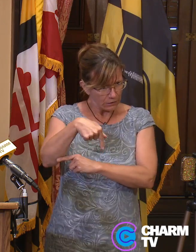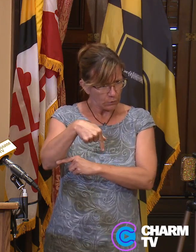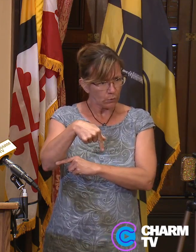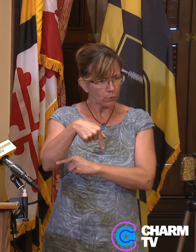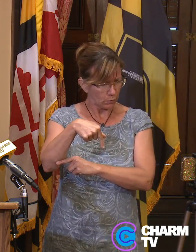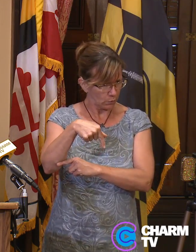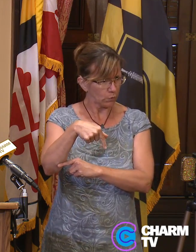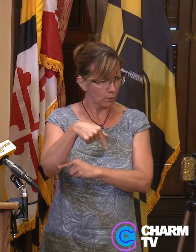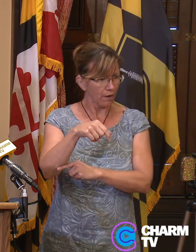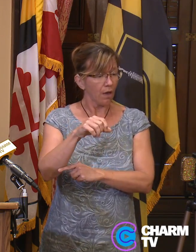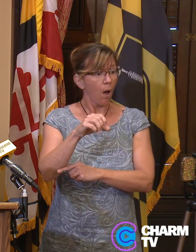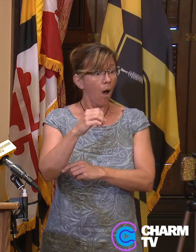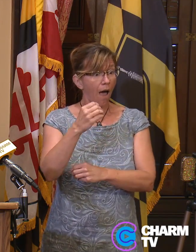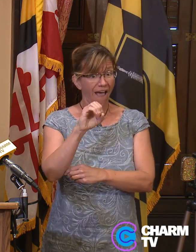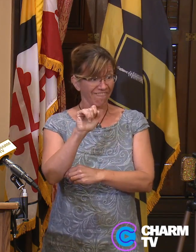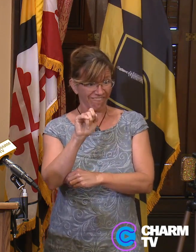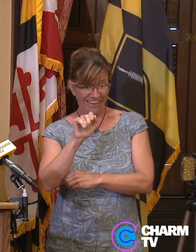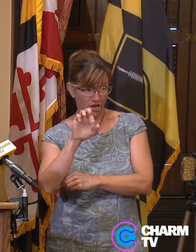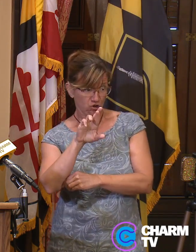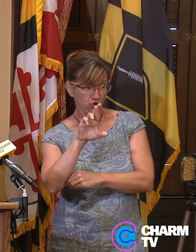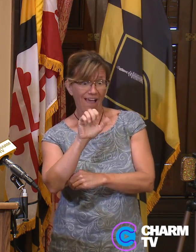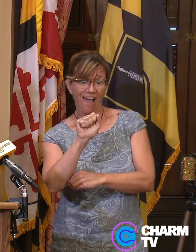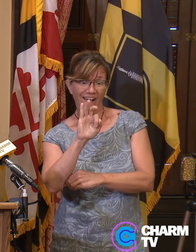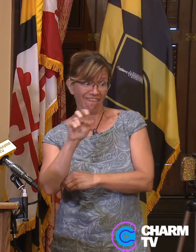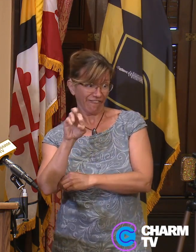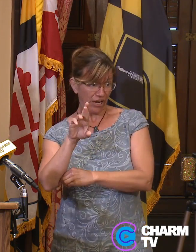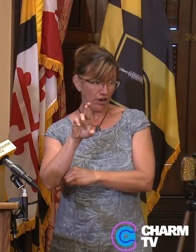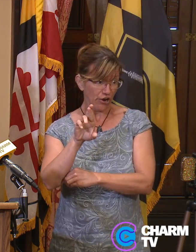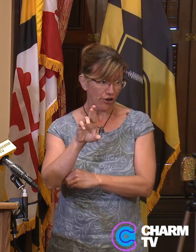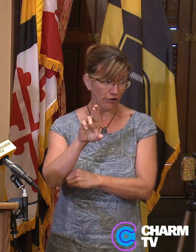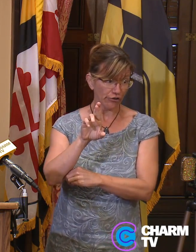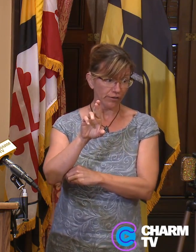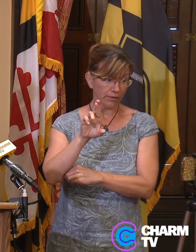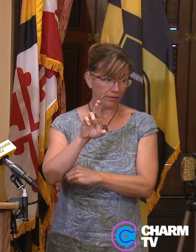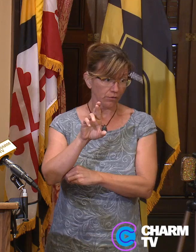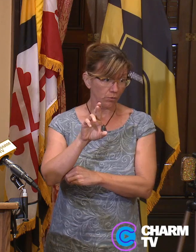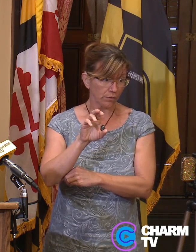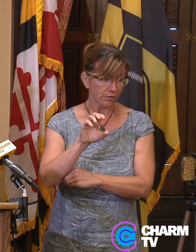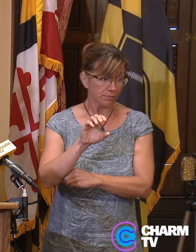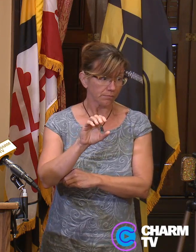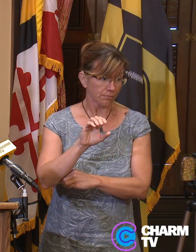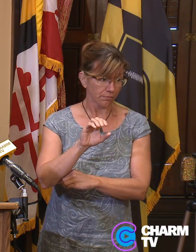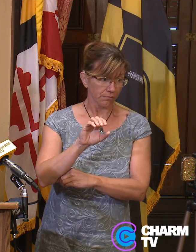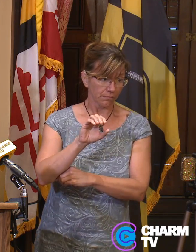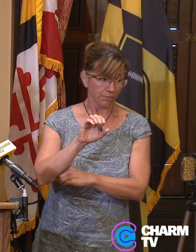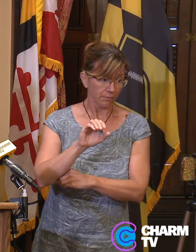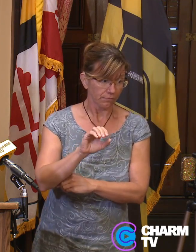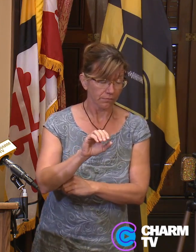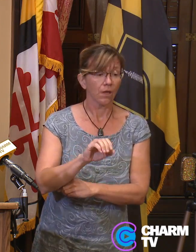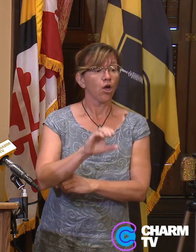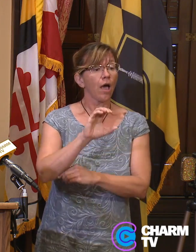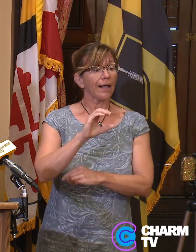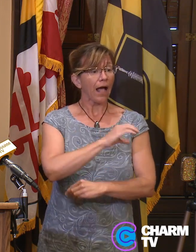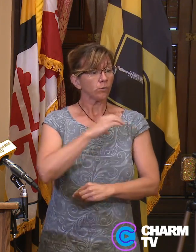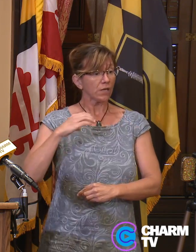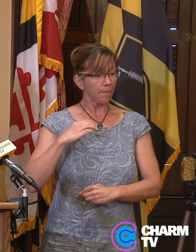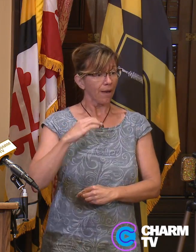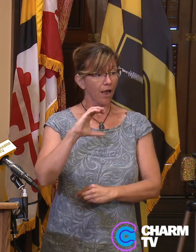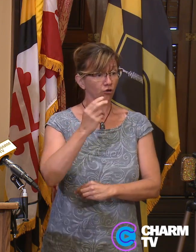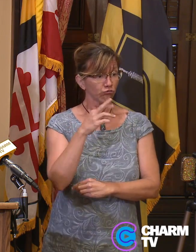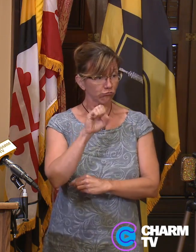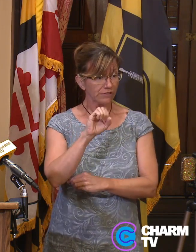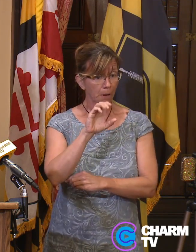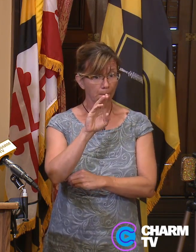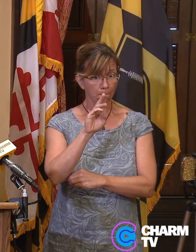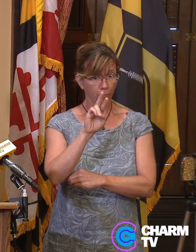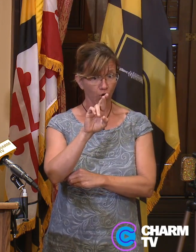to recognize and thank Councilman Chris Burnett for sponsoring and leading on this effort, which fulfills one of my